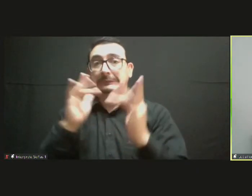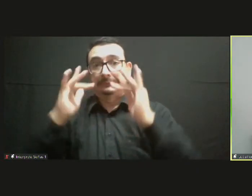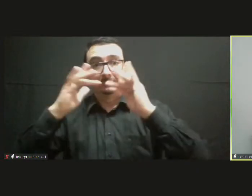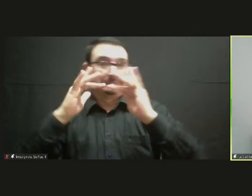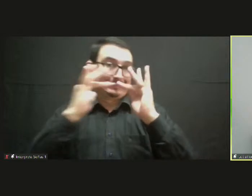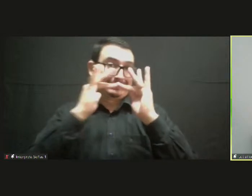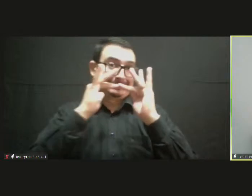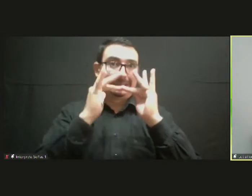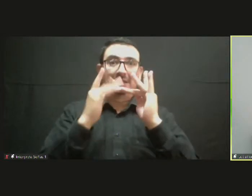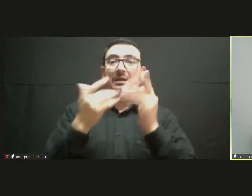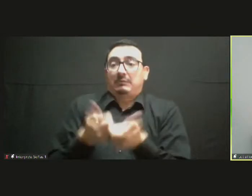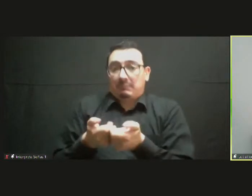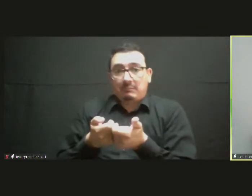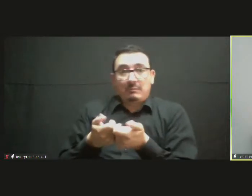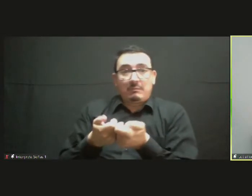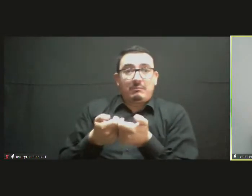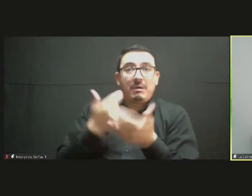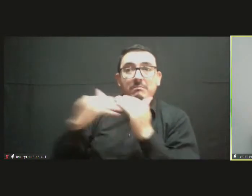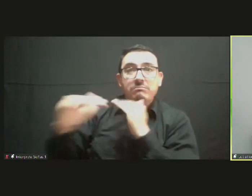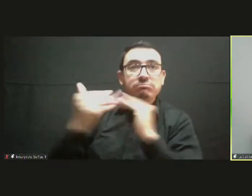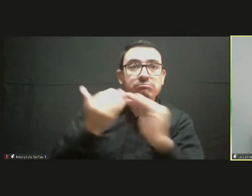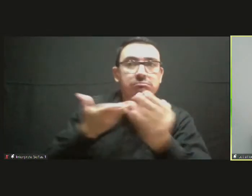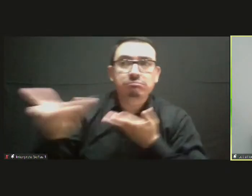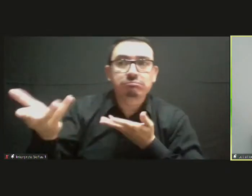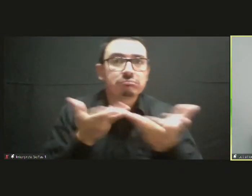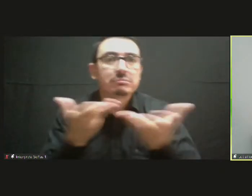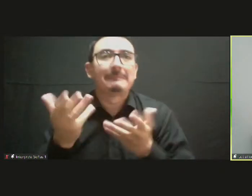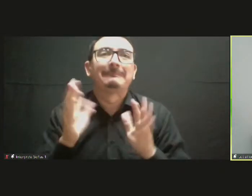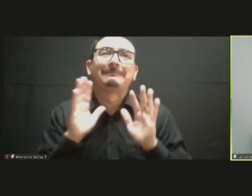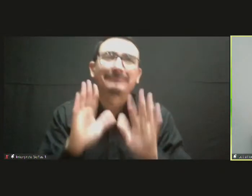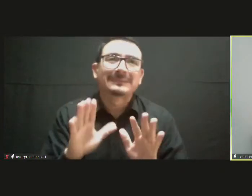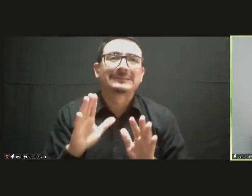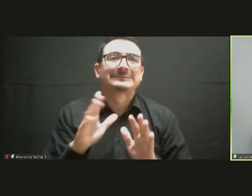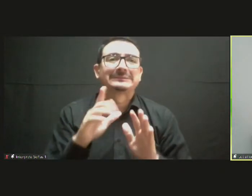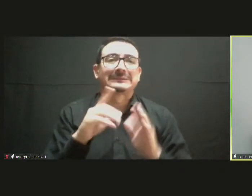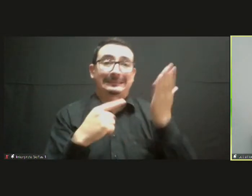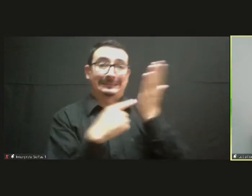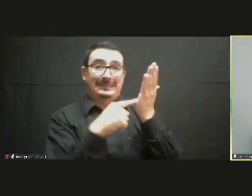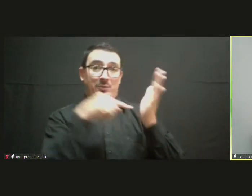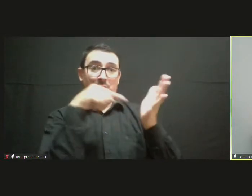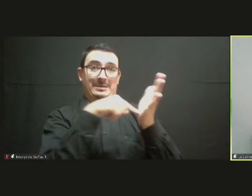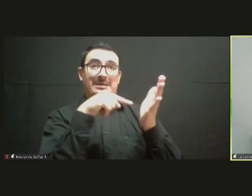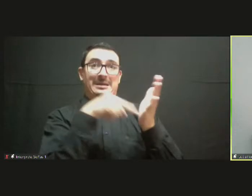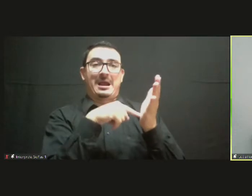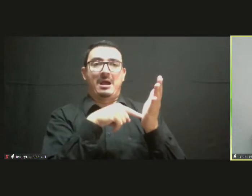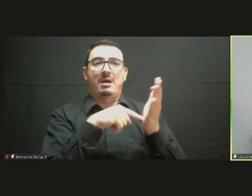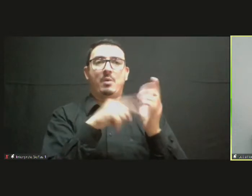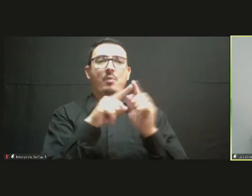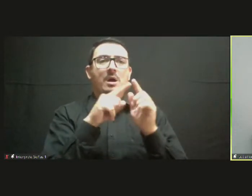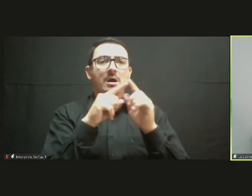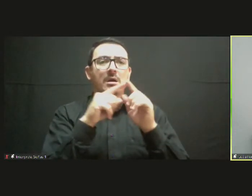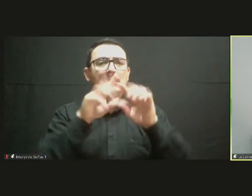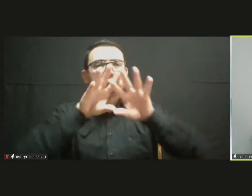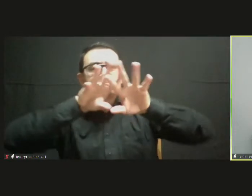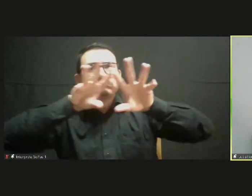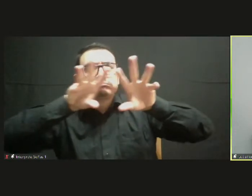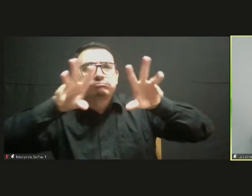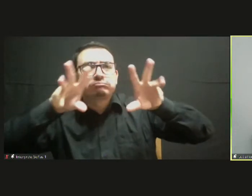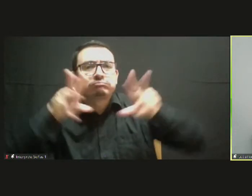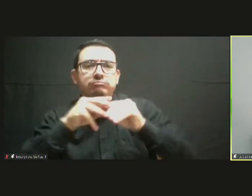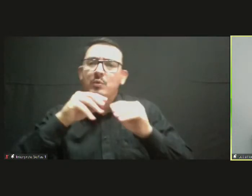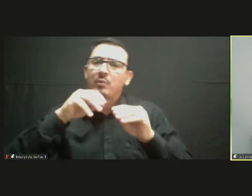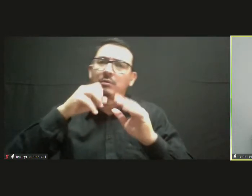data in their operations, in the management of the business, or in their sustainability are less frequent. They also